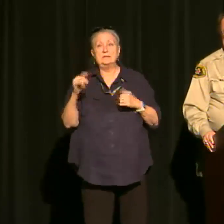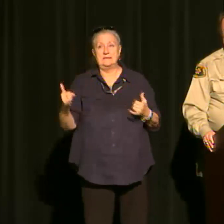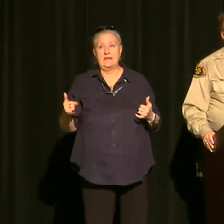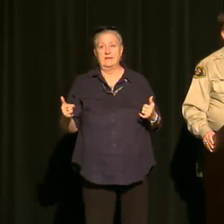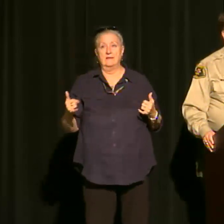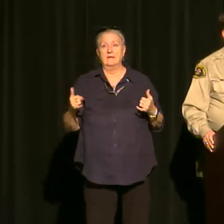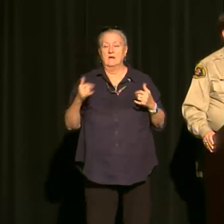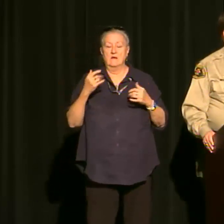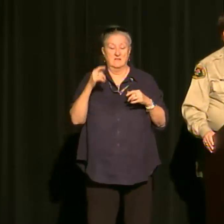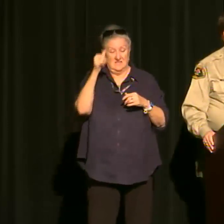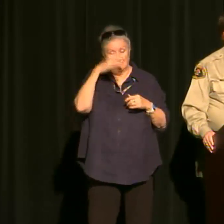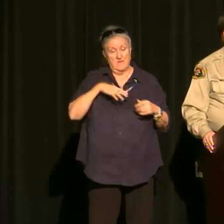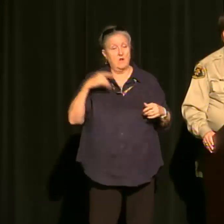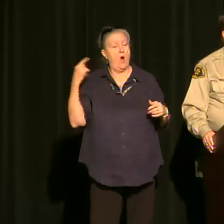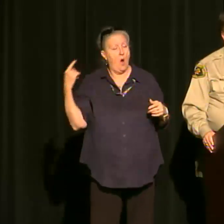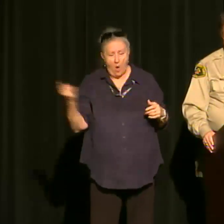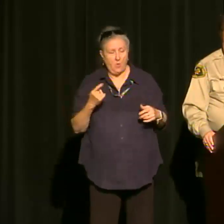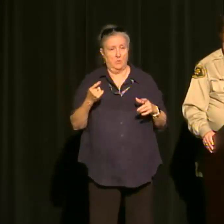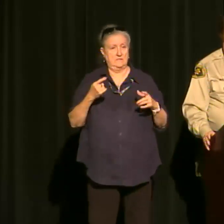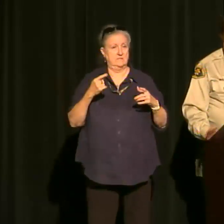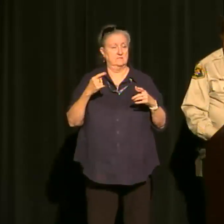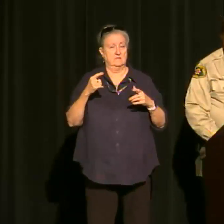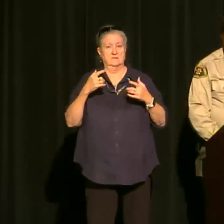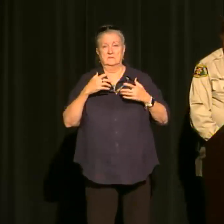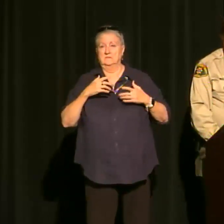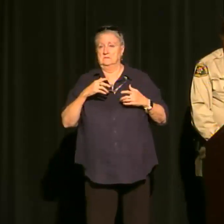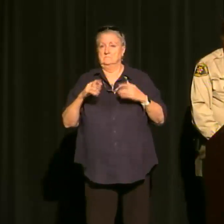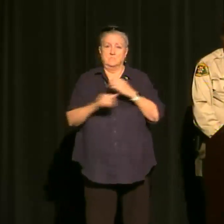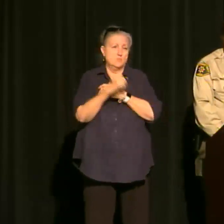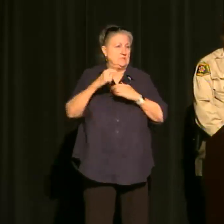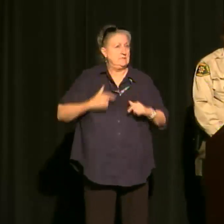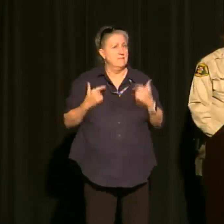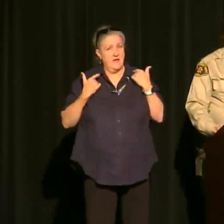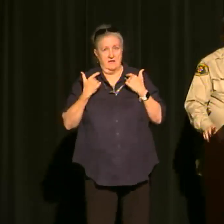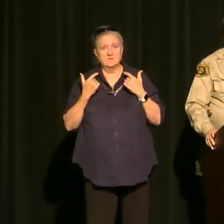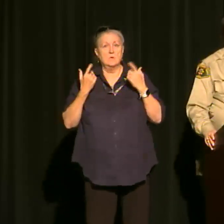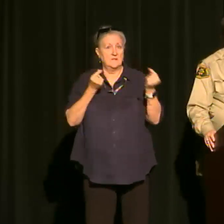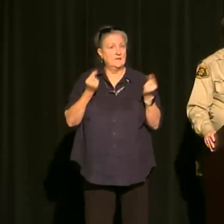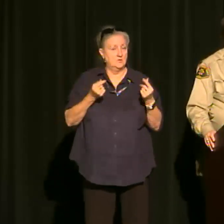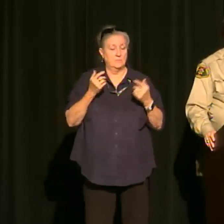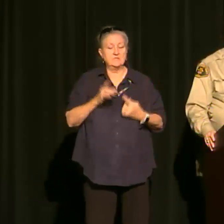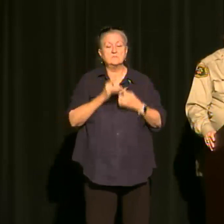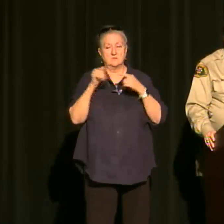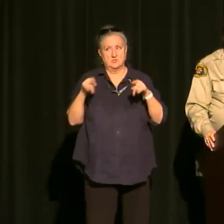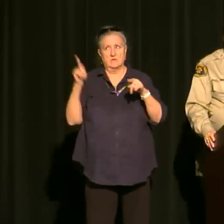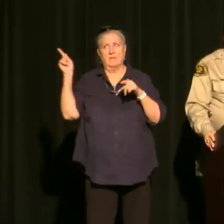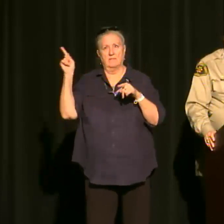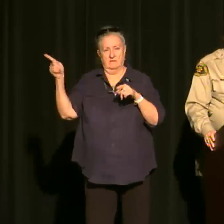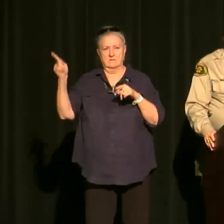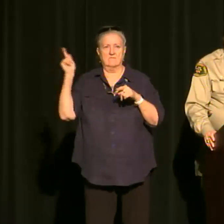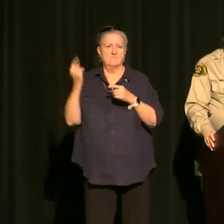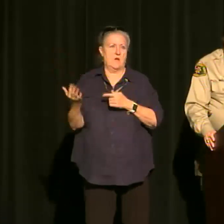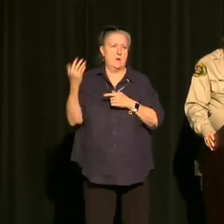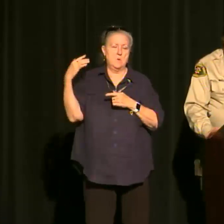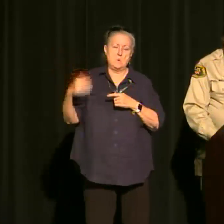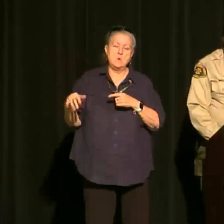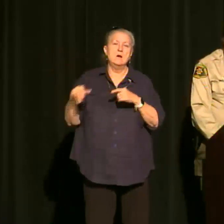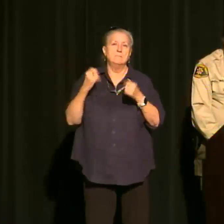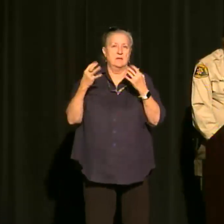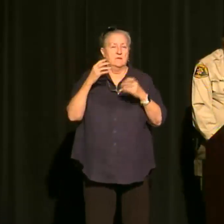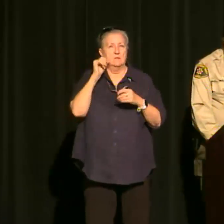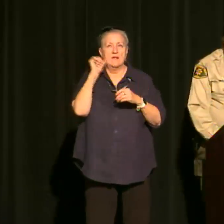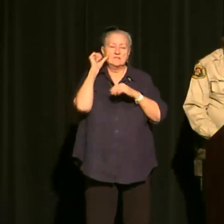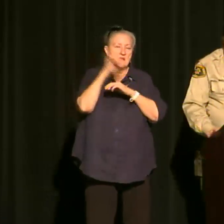are always putting their lives on the line in what they do, but especially so during this fire. And you may have seen